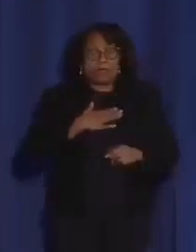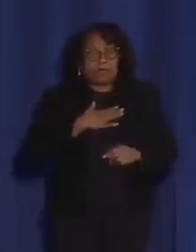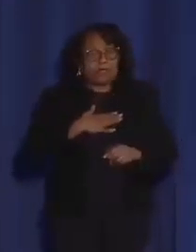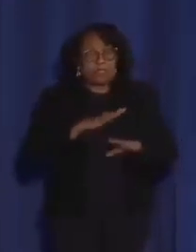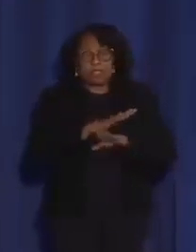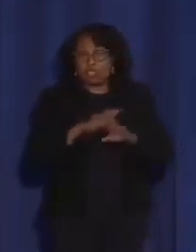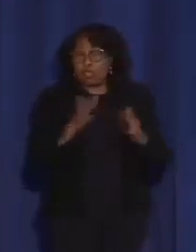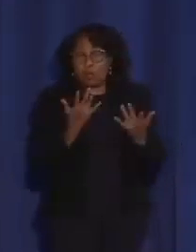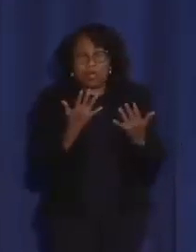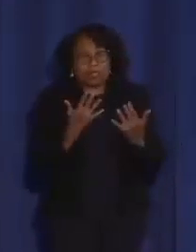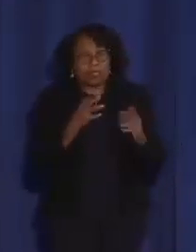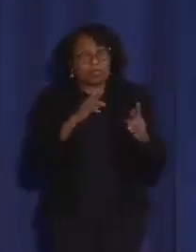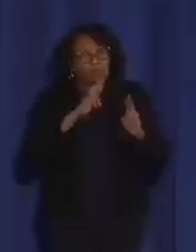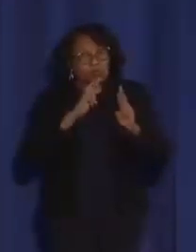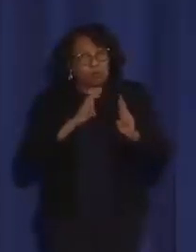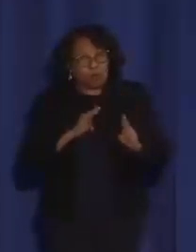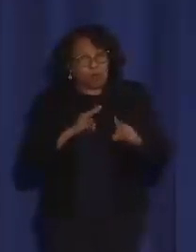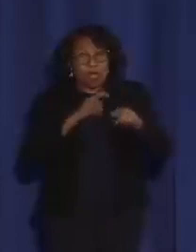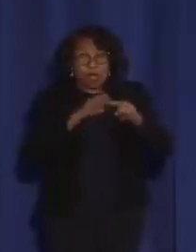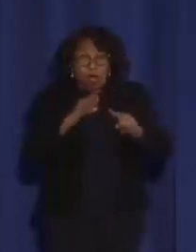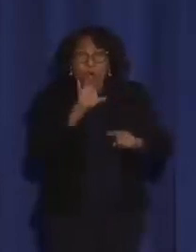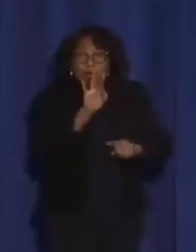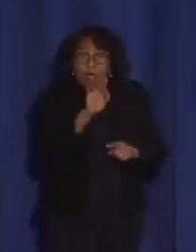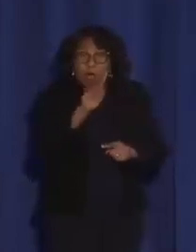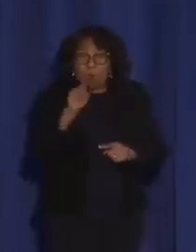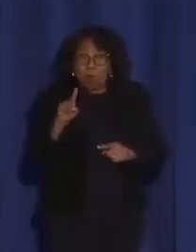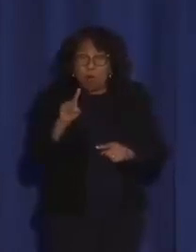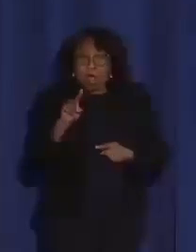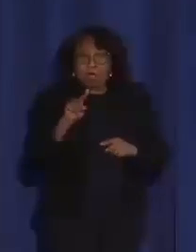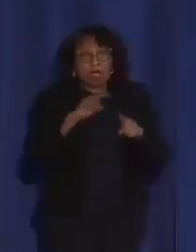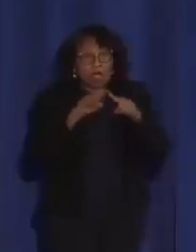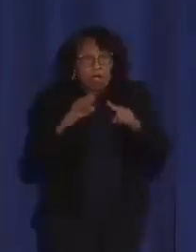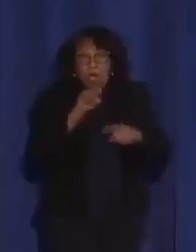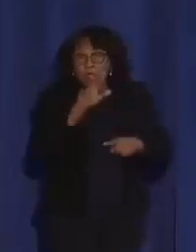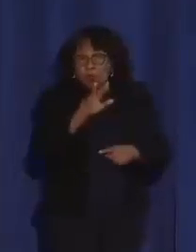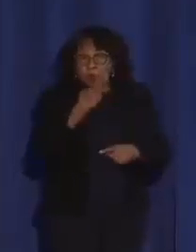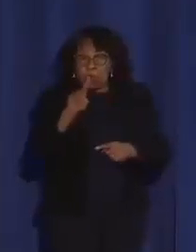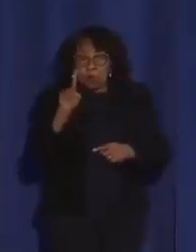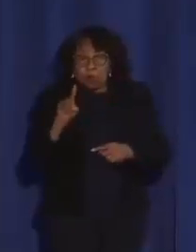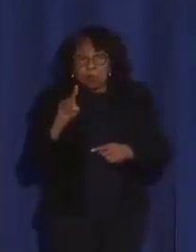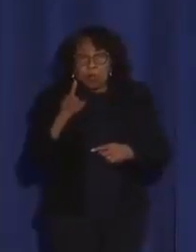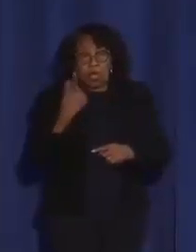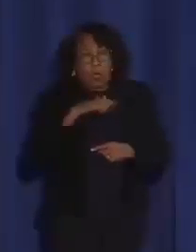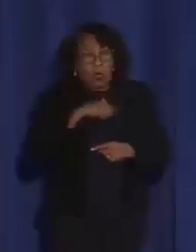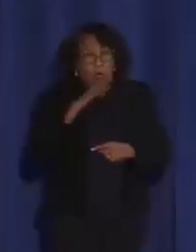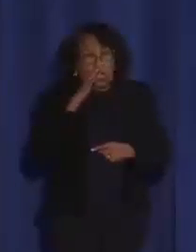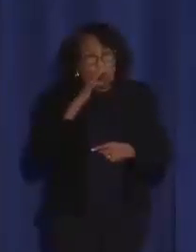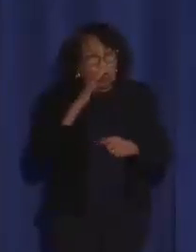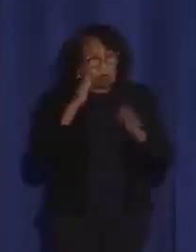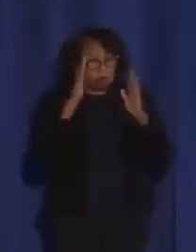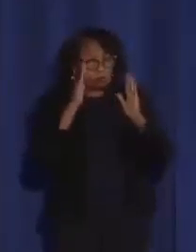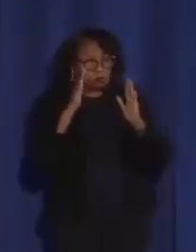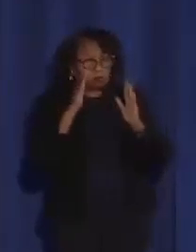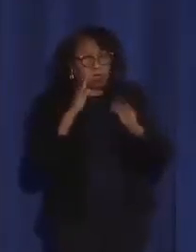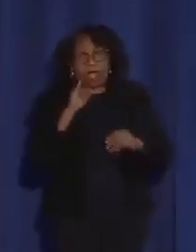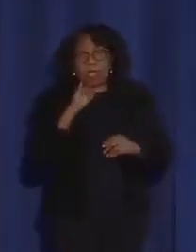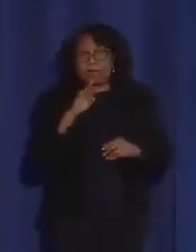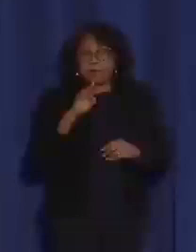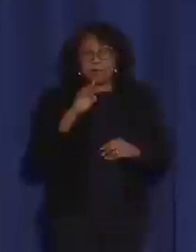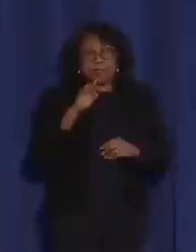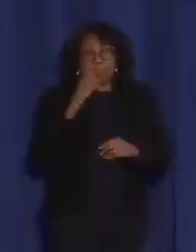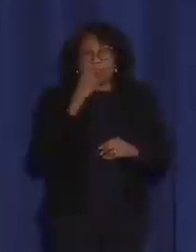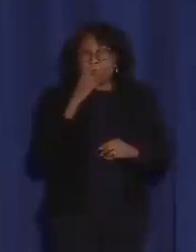don't hesitate to report it. Call 911, call 311. We are going to remain diligent, and if we see